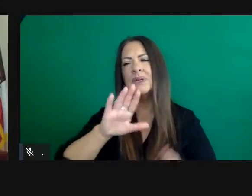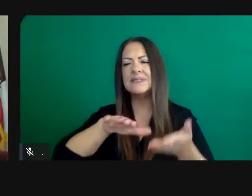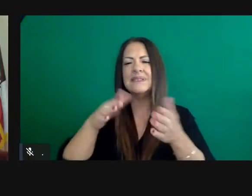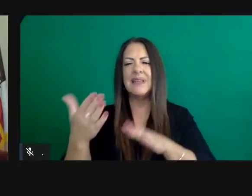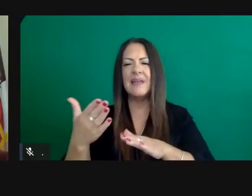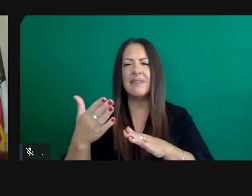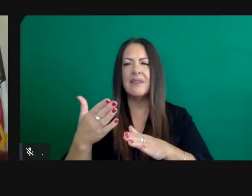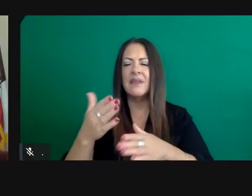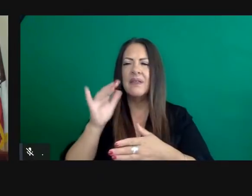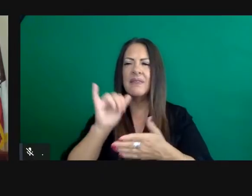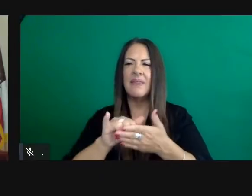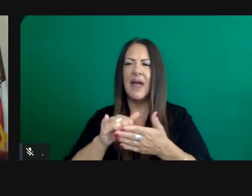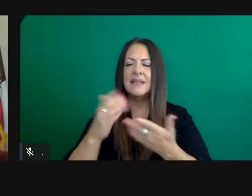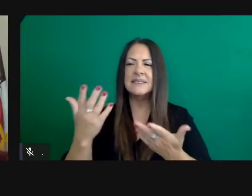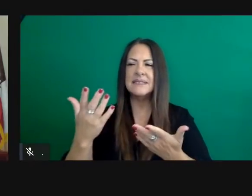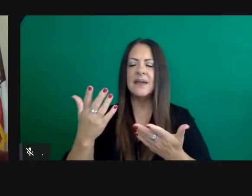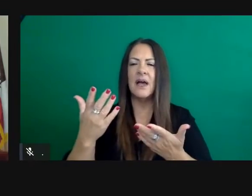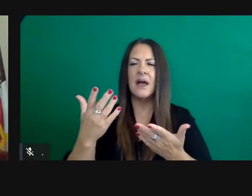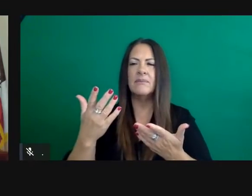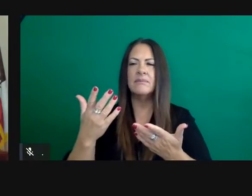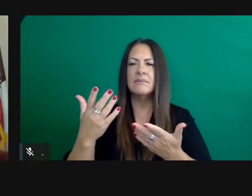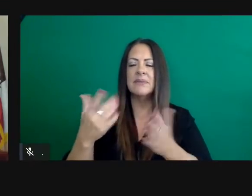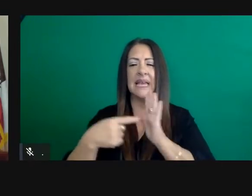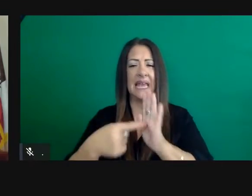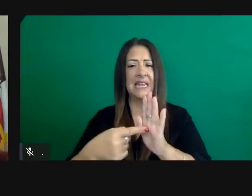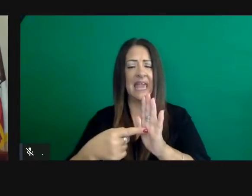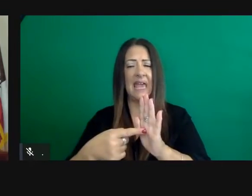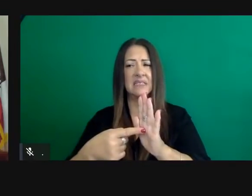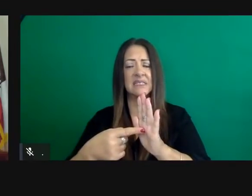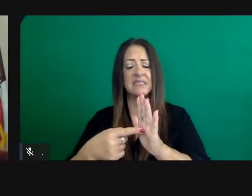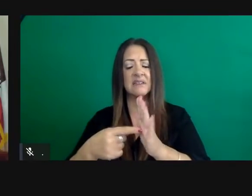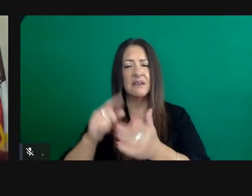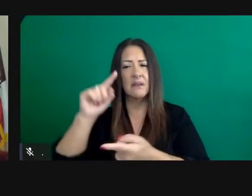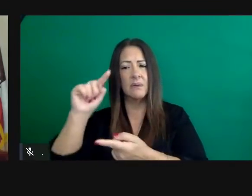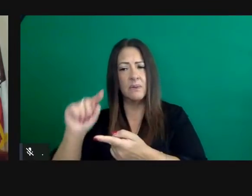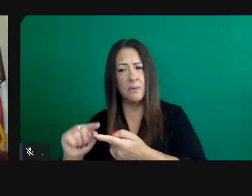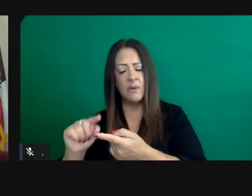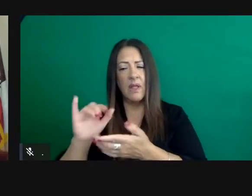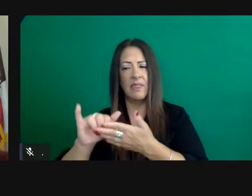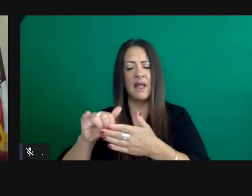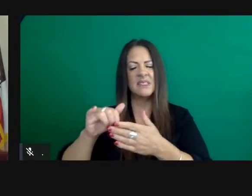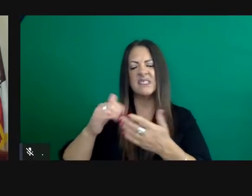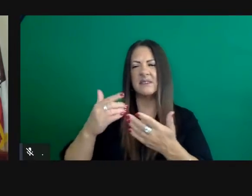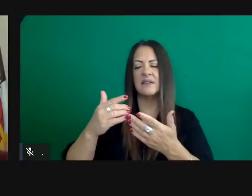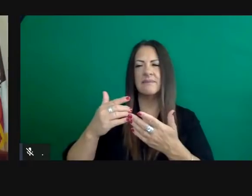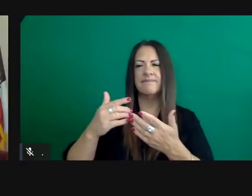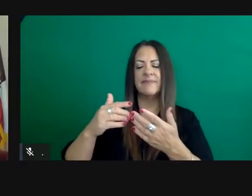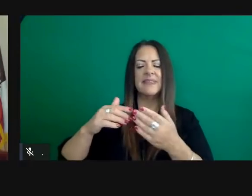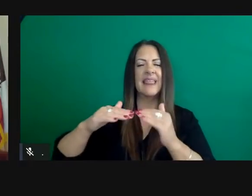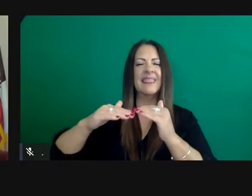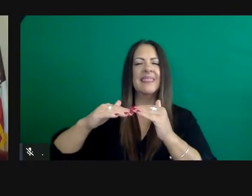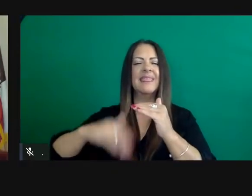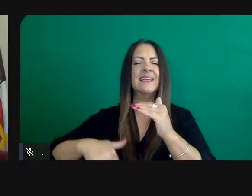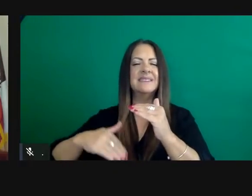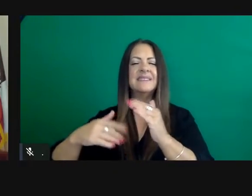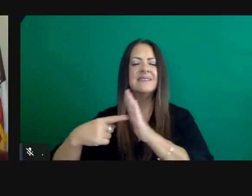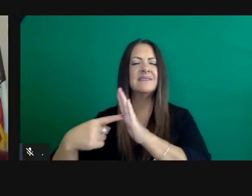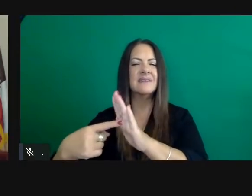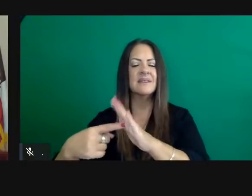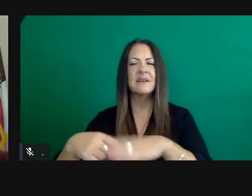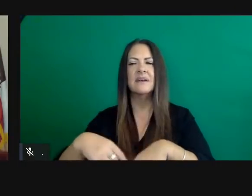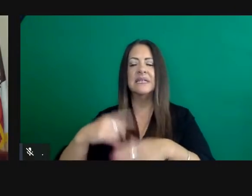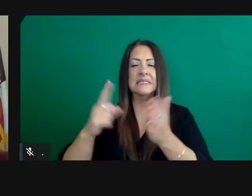lagging indicator. Also, there is quite a bit of delay sometimes between